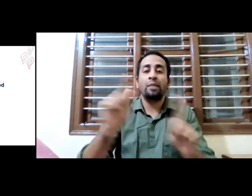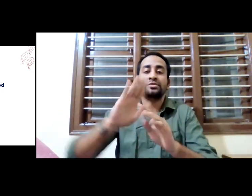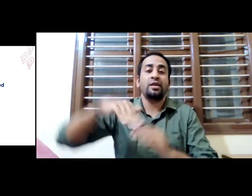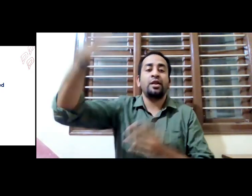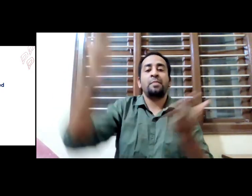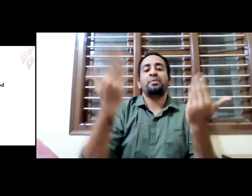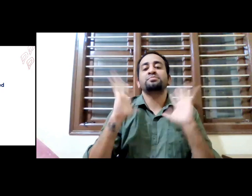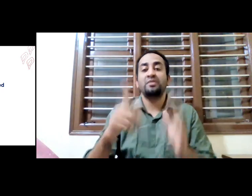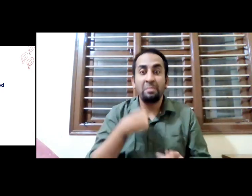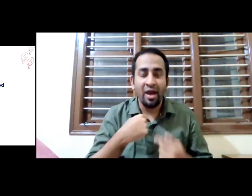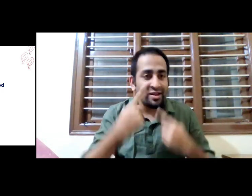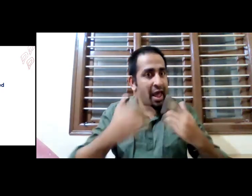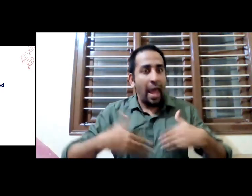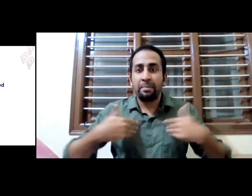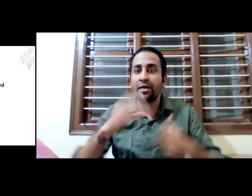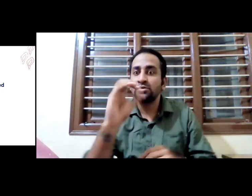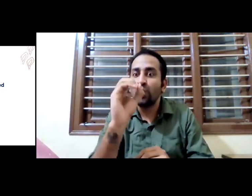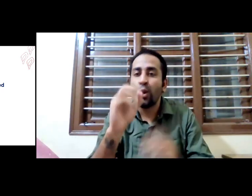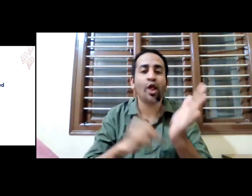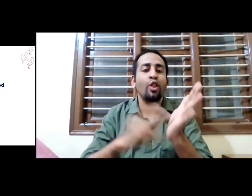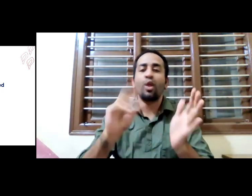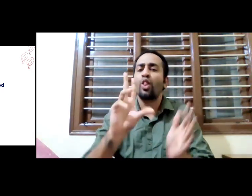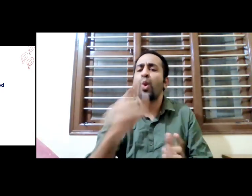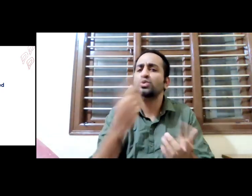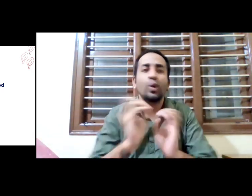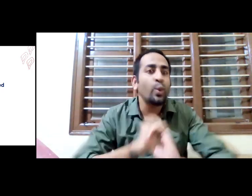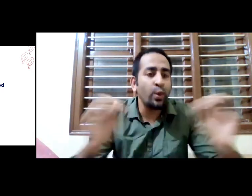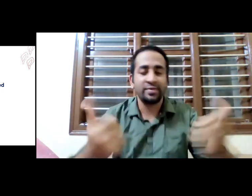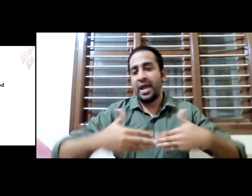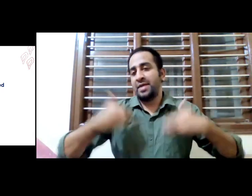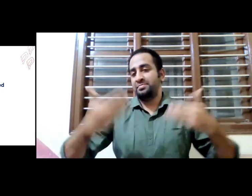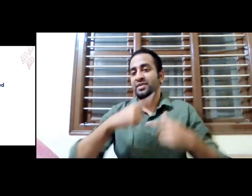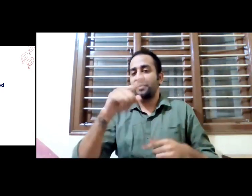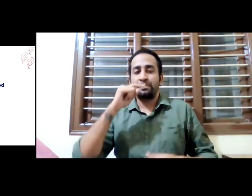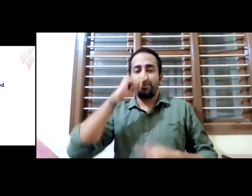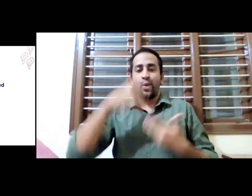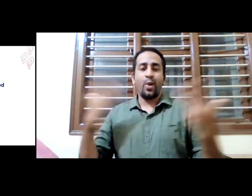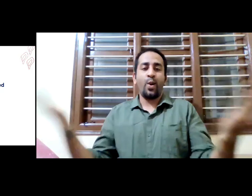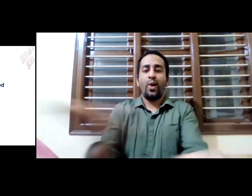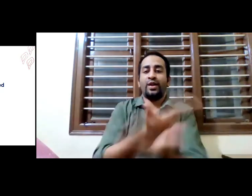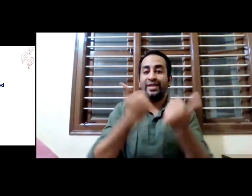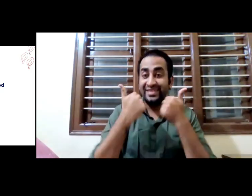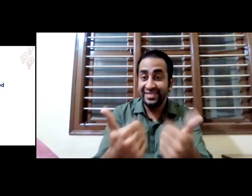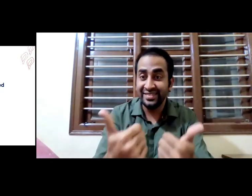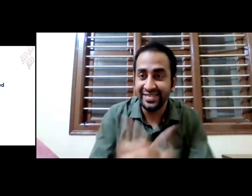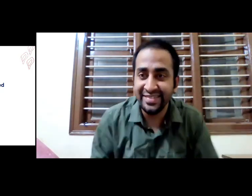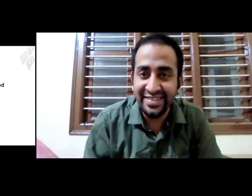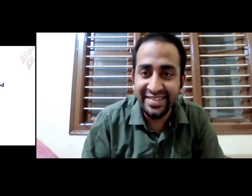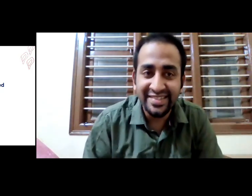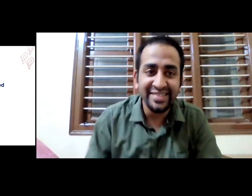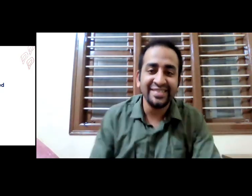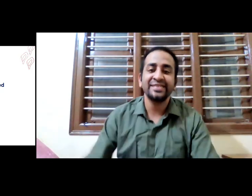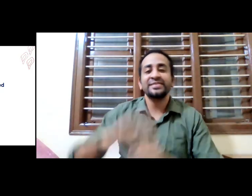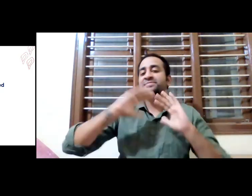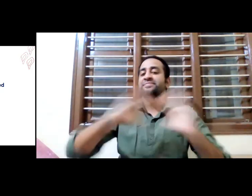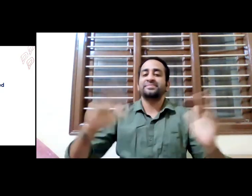And hope you believe that, you know, in the future you'll see that it is 100% great. And nobody said no. I'm really, really proud of that. I'm really